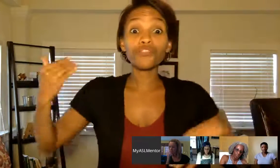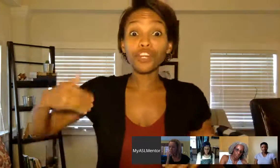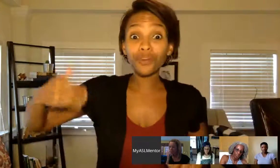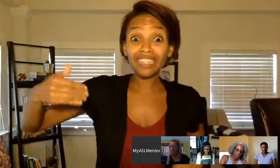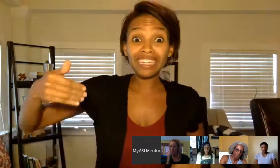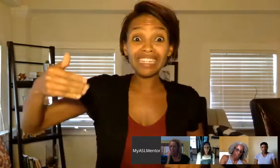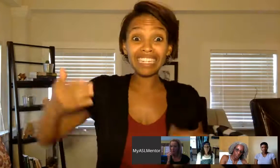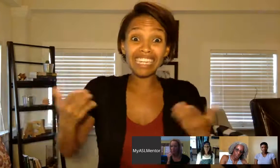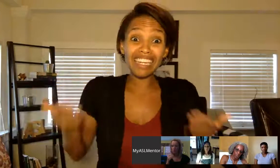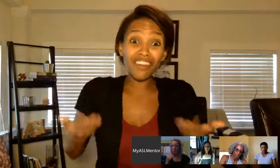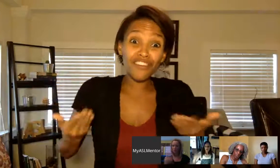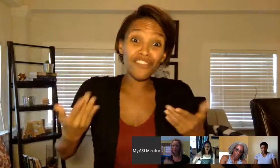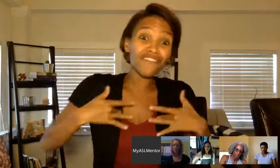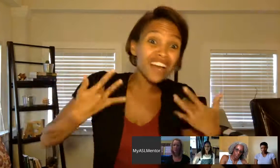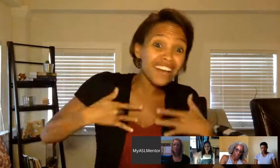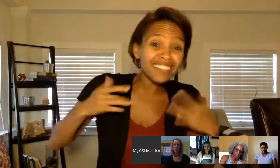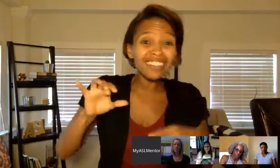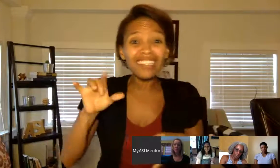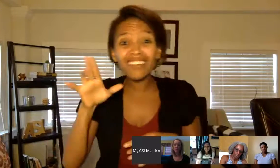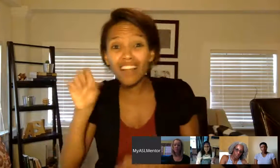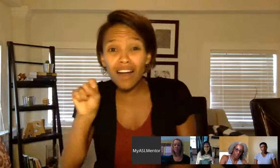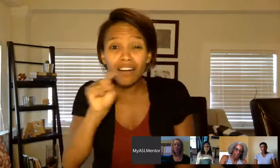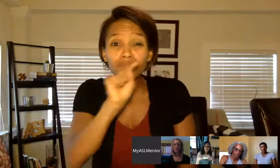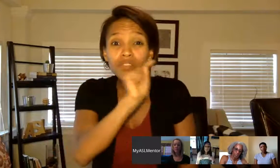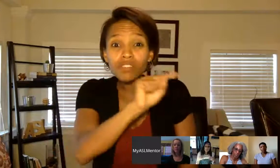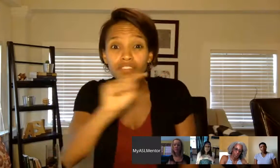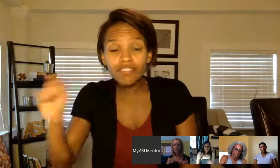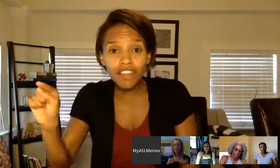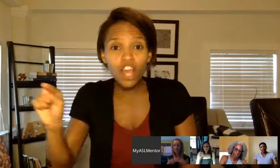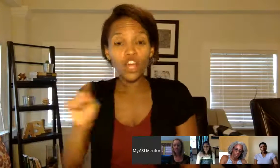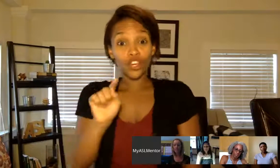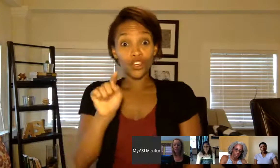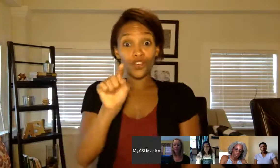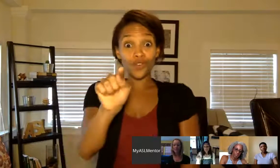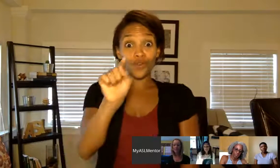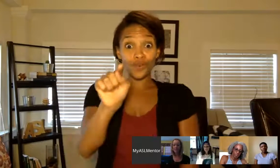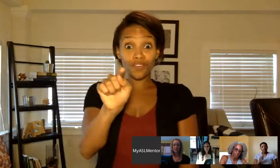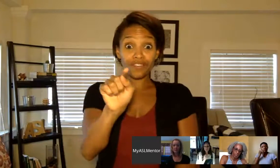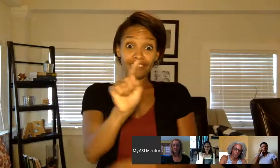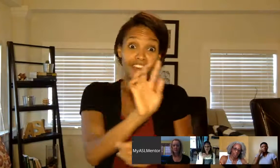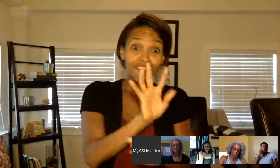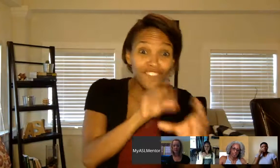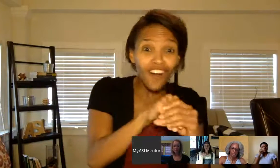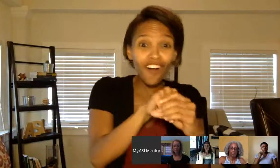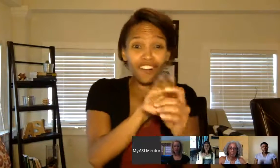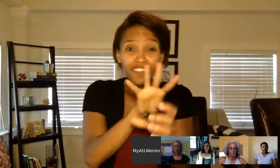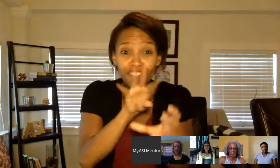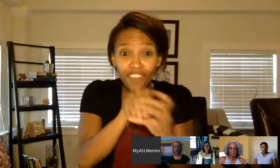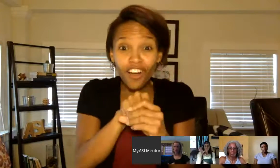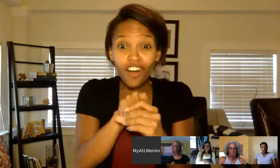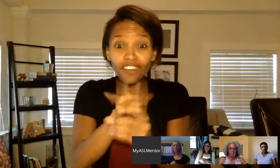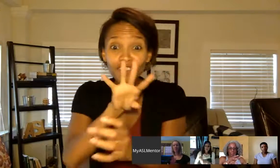So frequently, here, events, clubs, you,